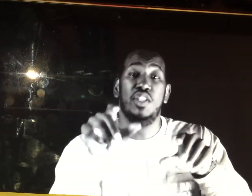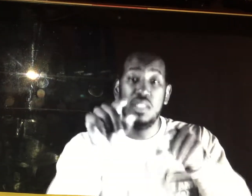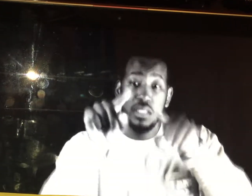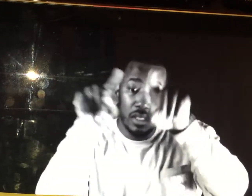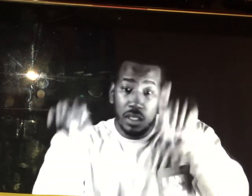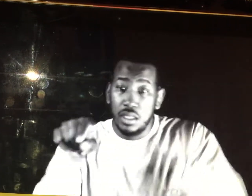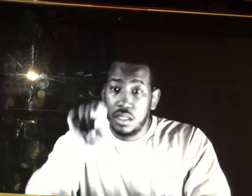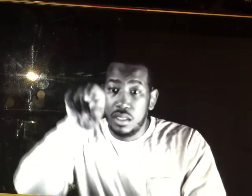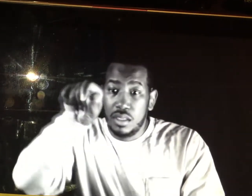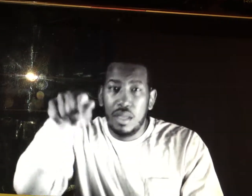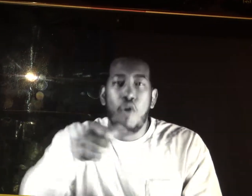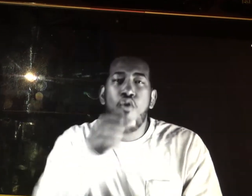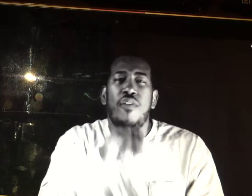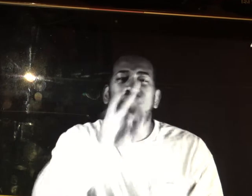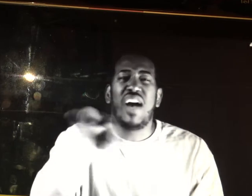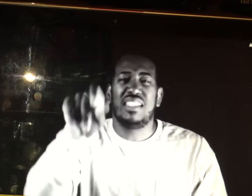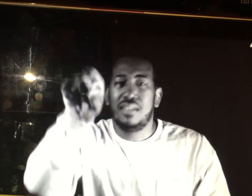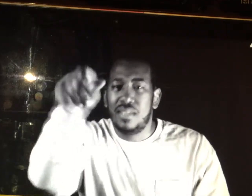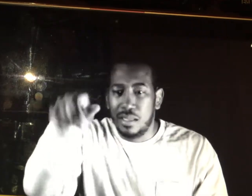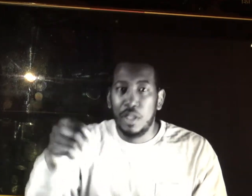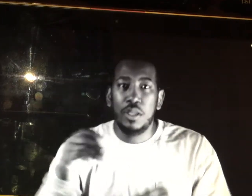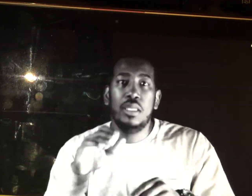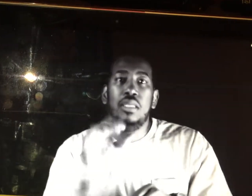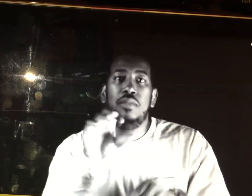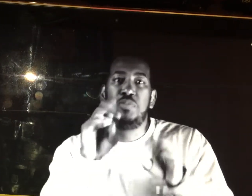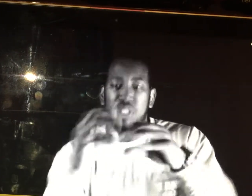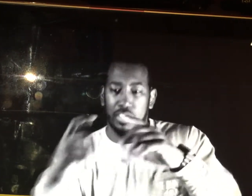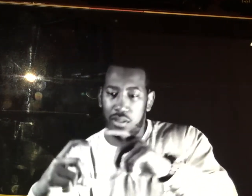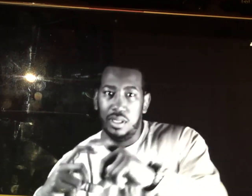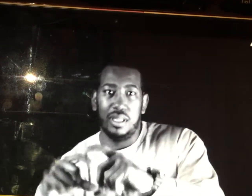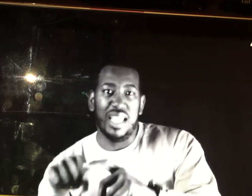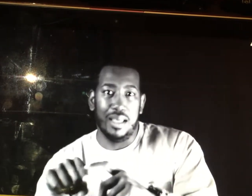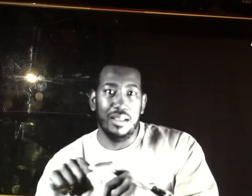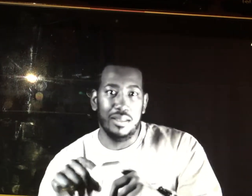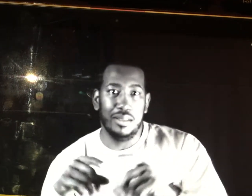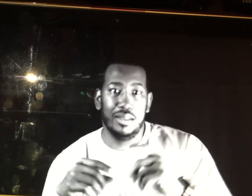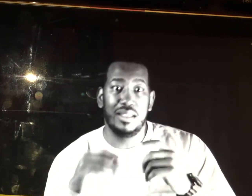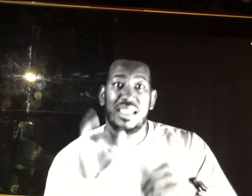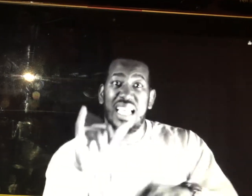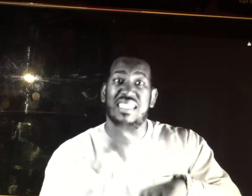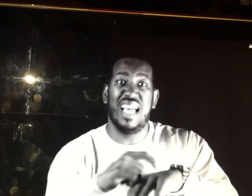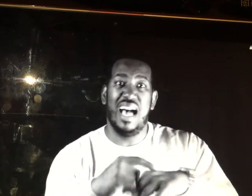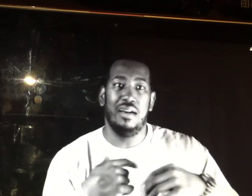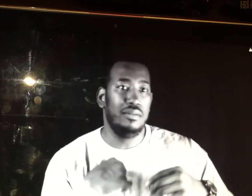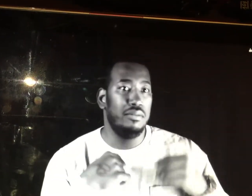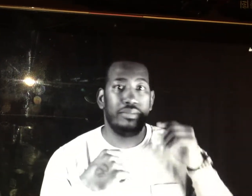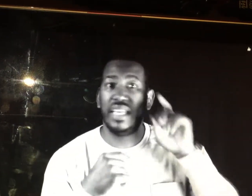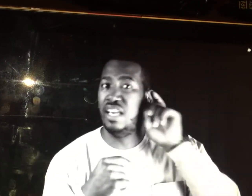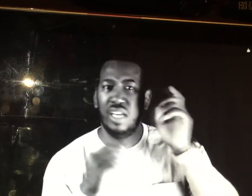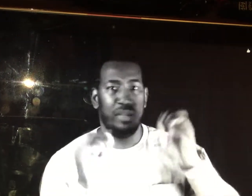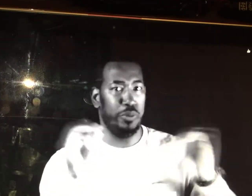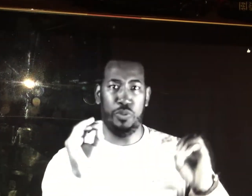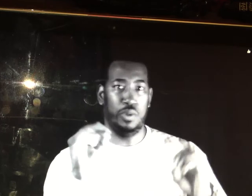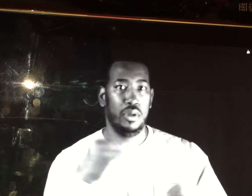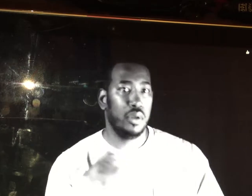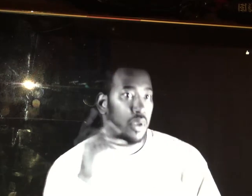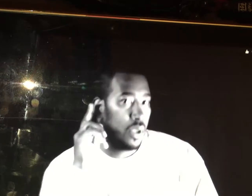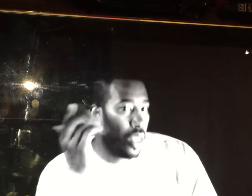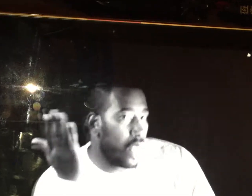Sometimes I had to really get really close to the TV, and I'd have to turn the volume up. I didn't